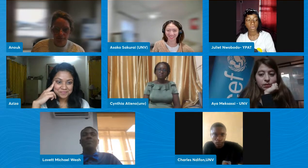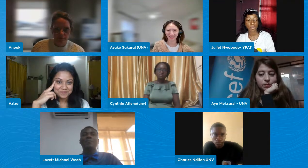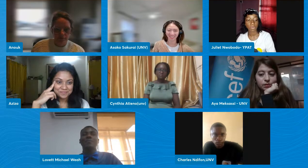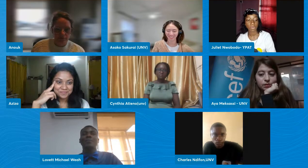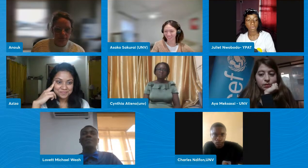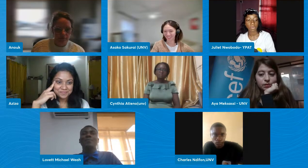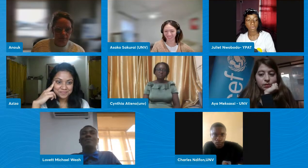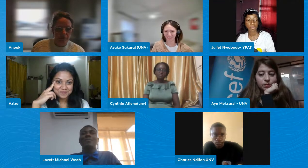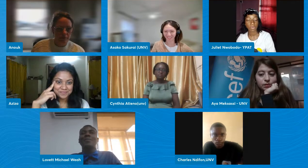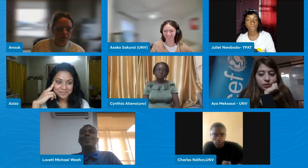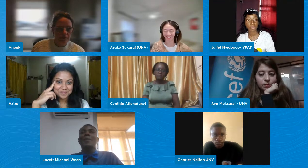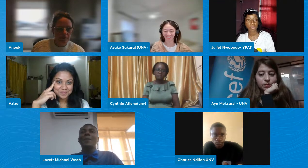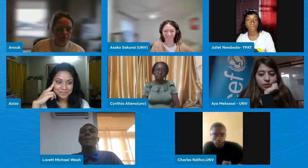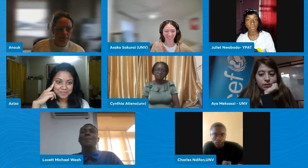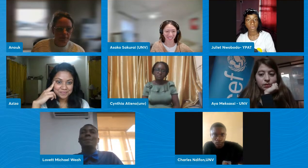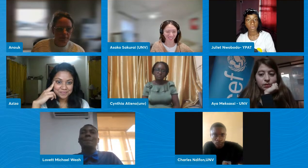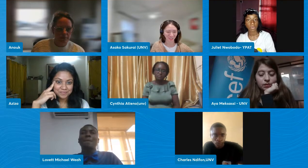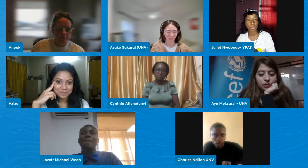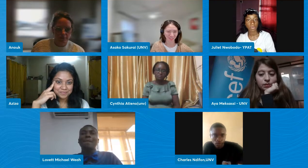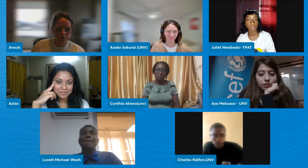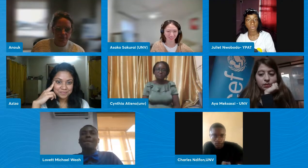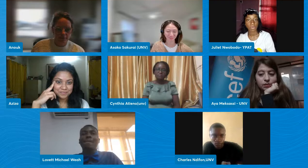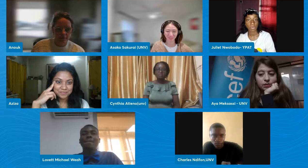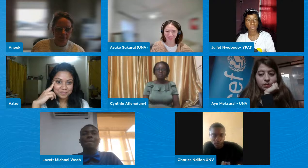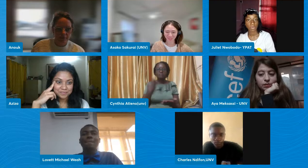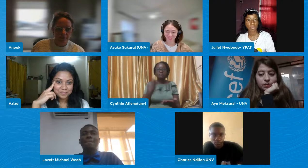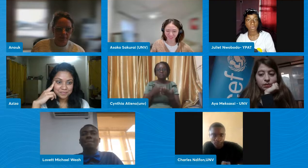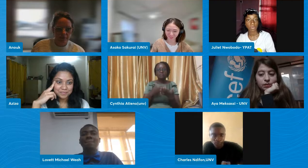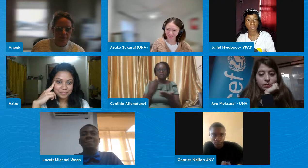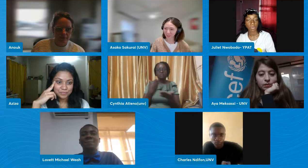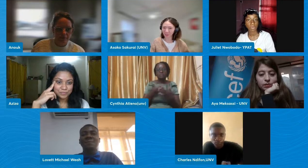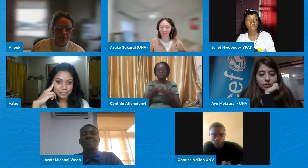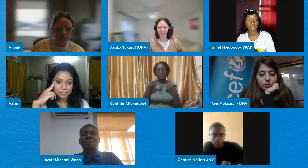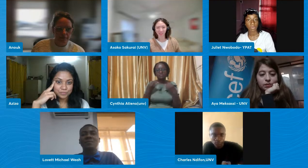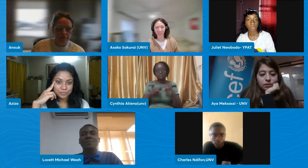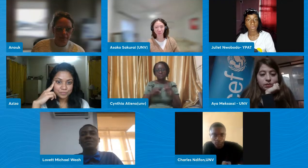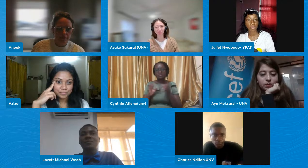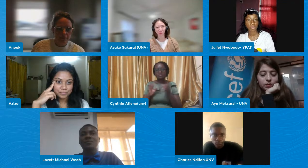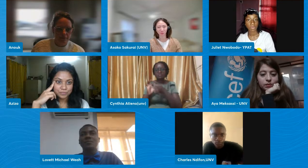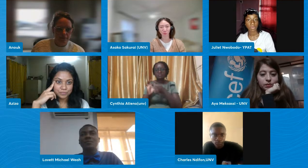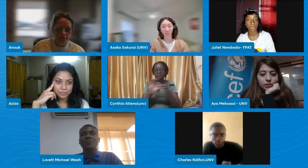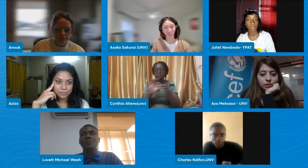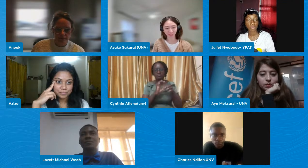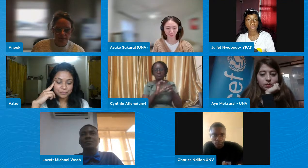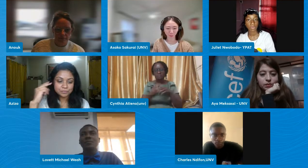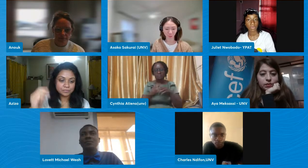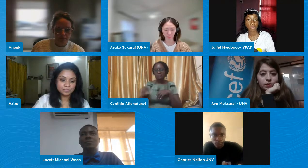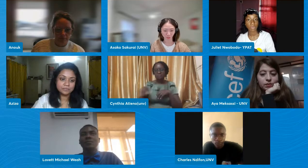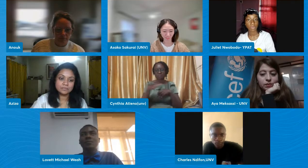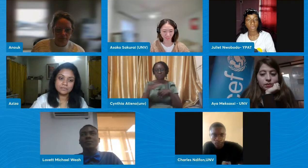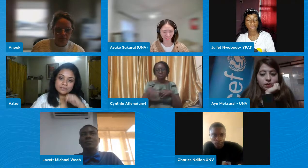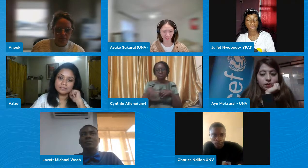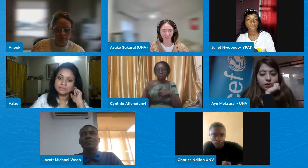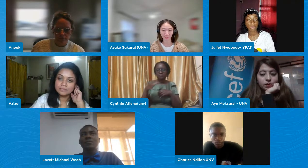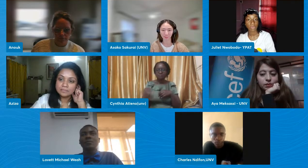need someone like you in each community. So now I'm going to move on to the last